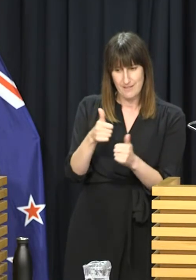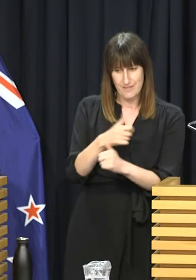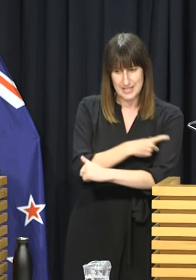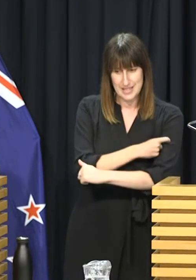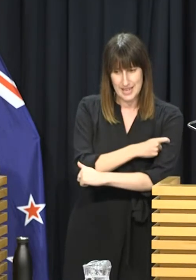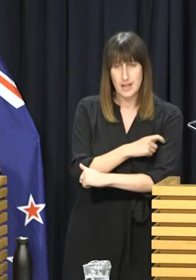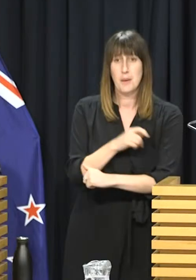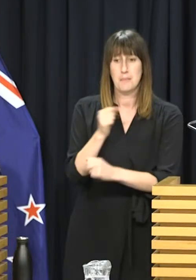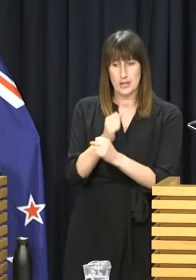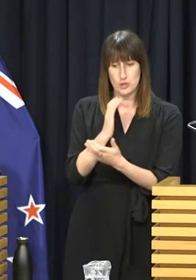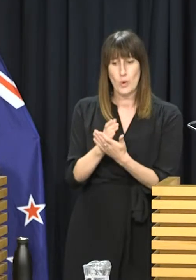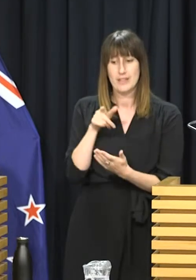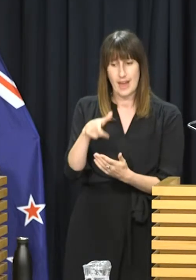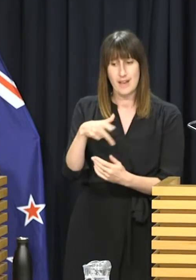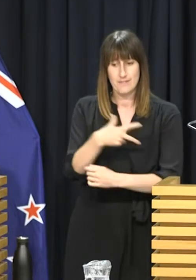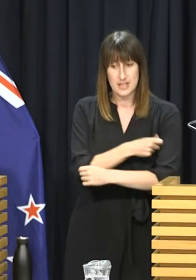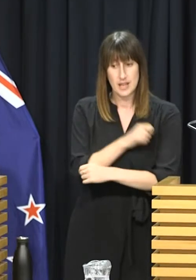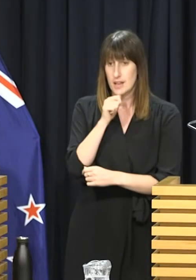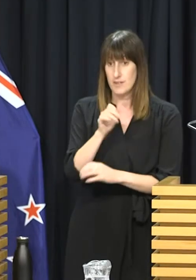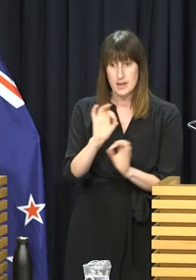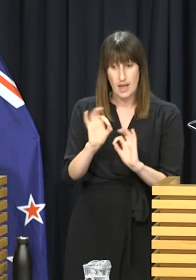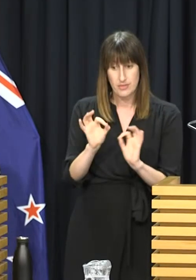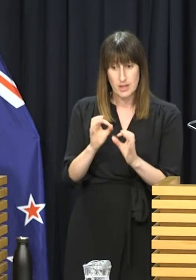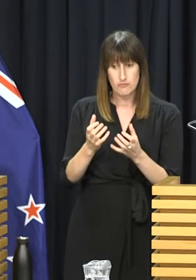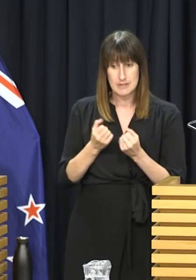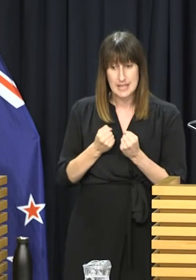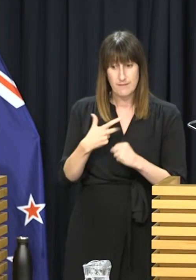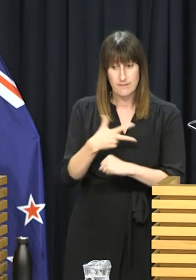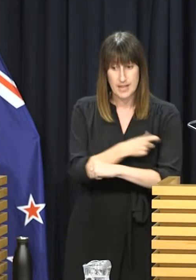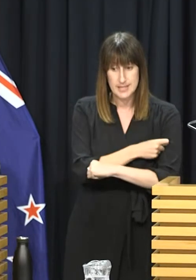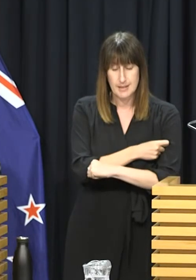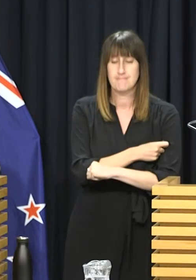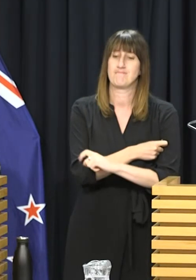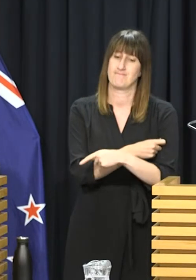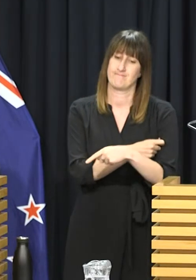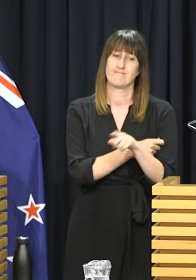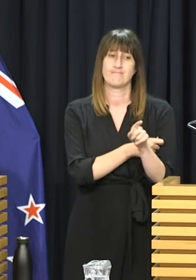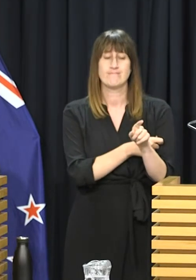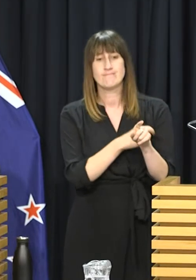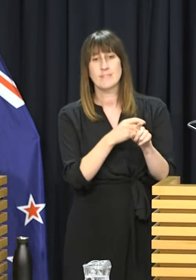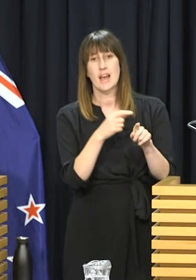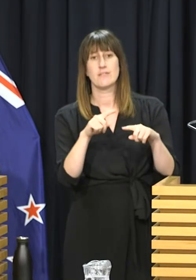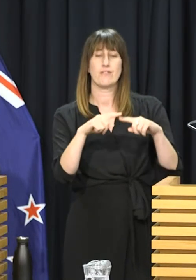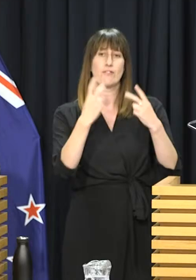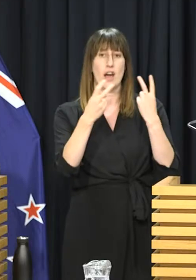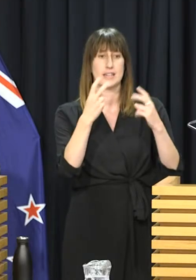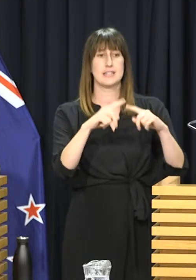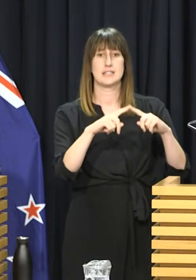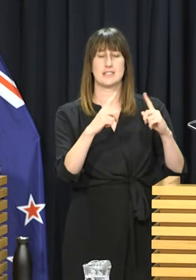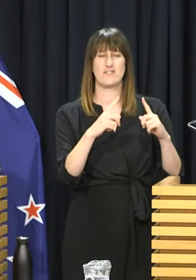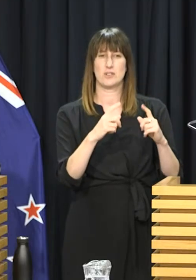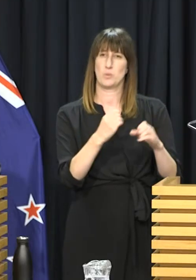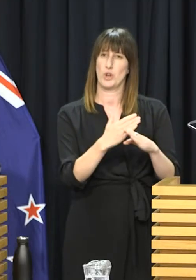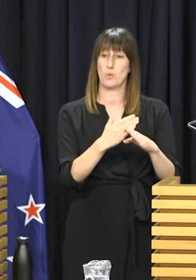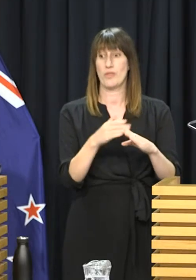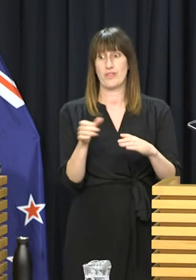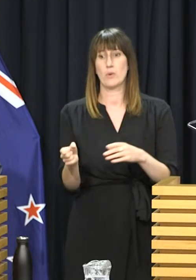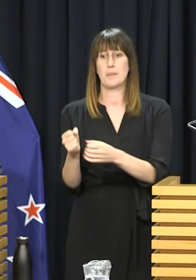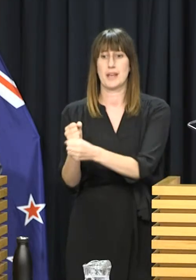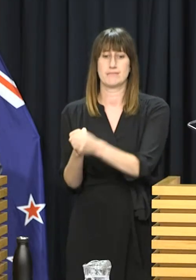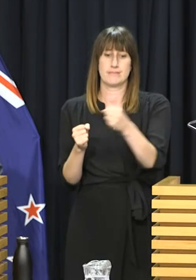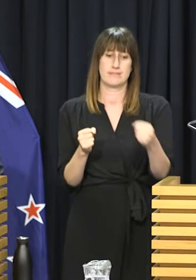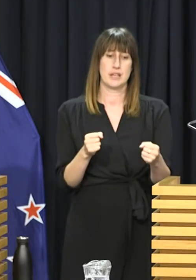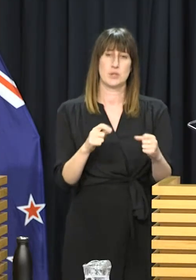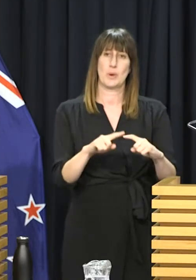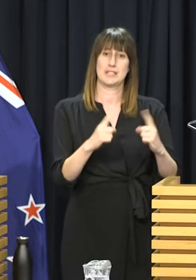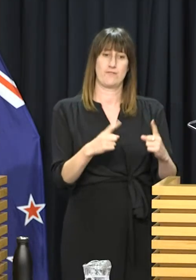are vaccinated, or if they are not going to be vaccinated, to look at redeployment of them to different areas where they're not in high